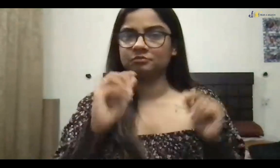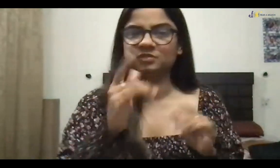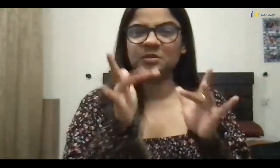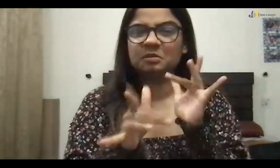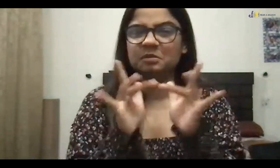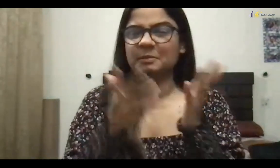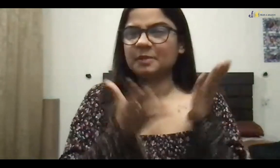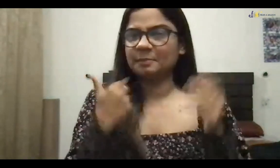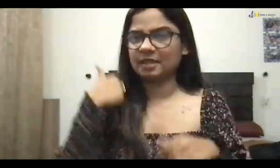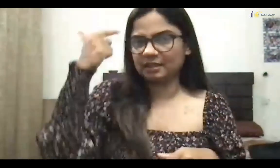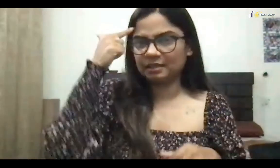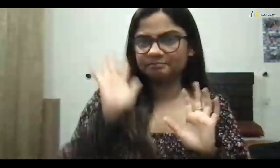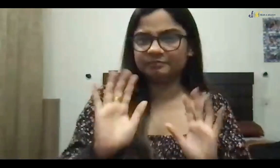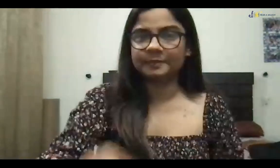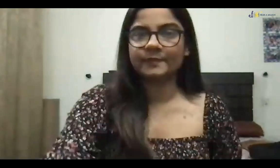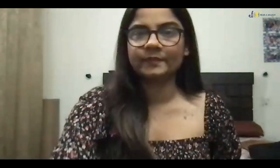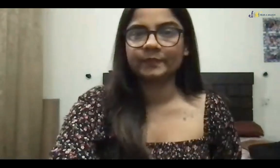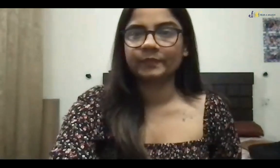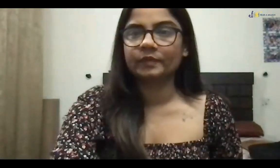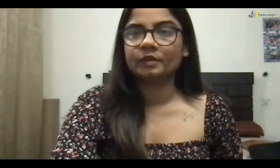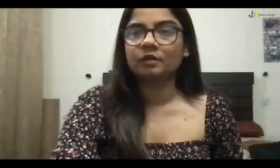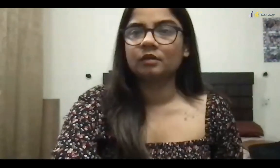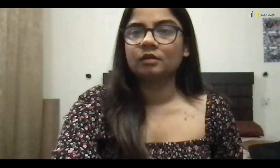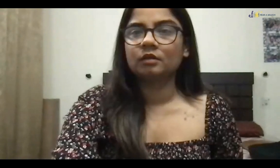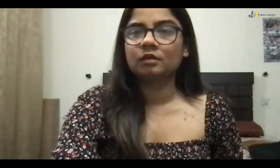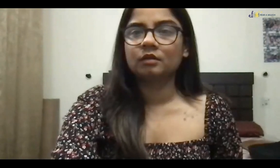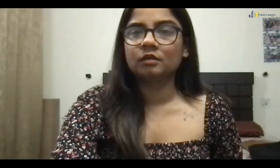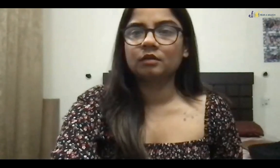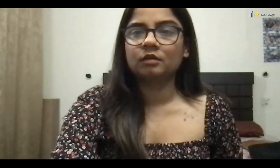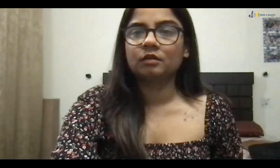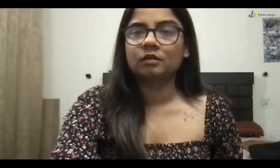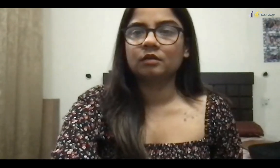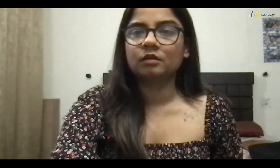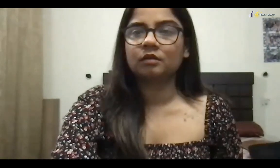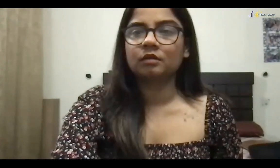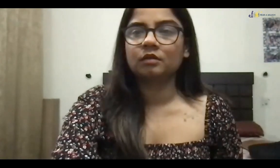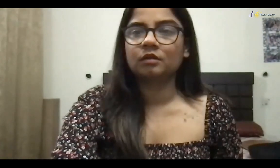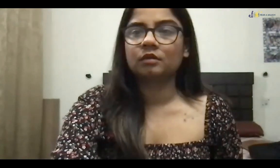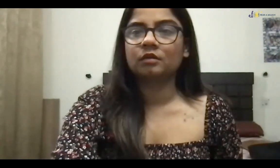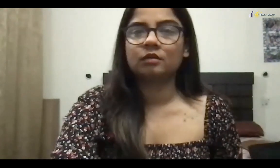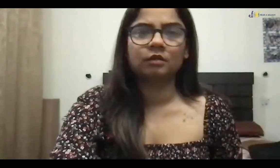I think we missed, I think she has a connectivity issue. I think so.